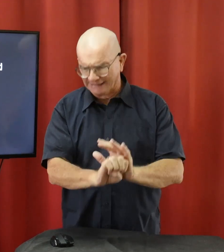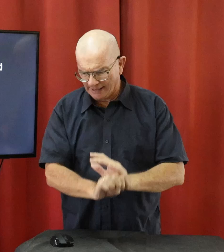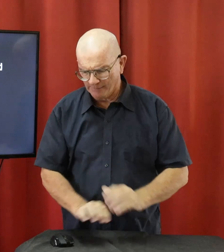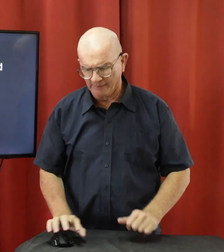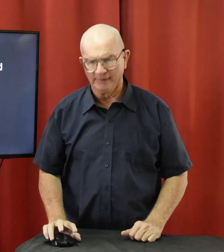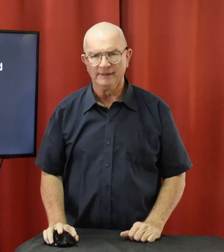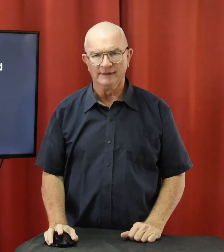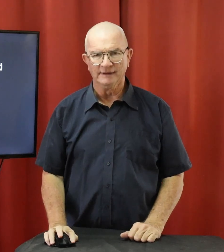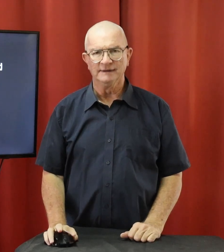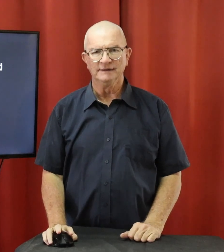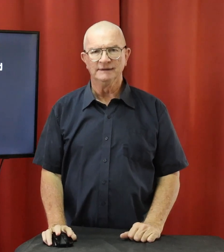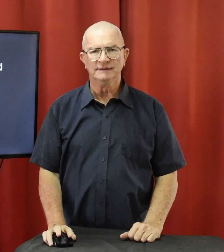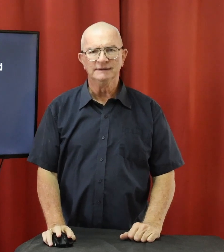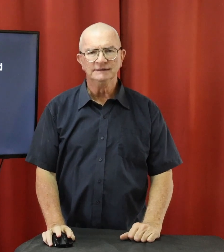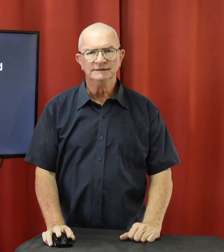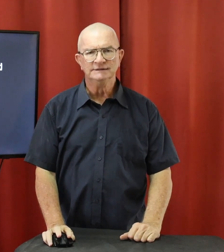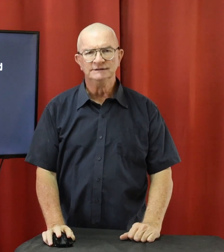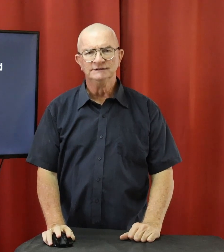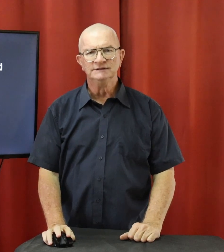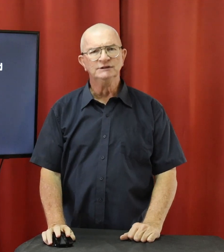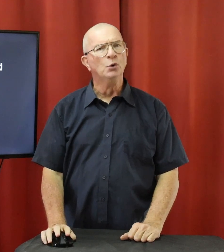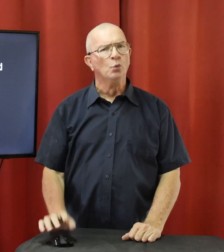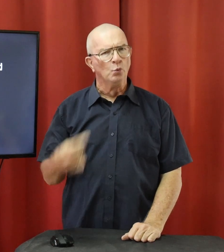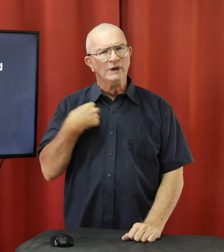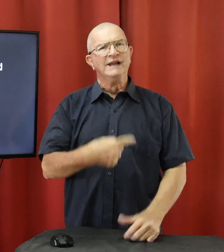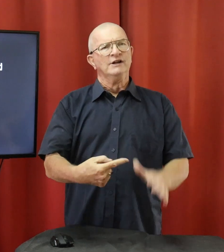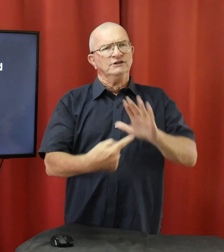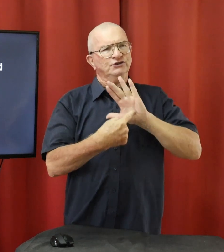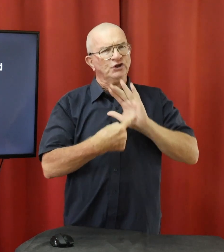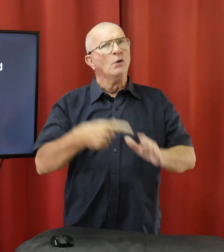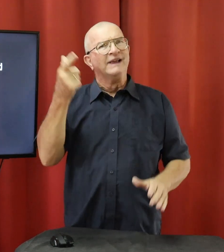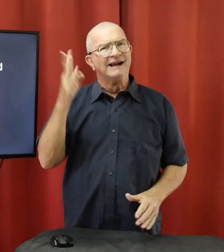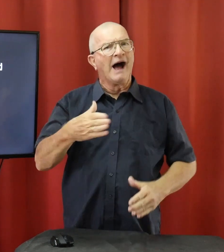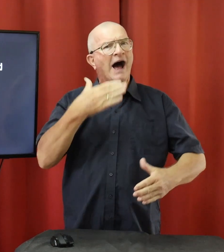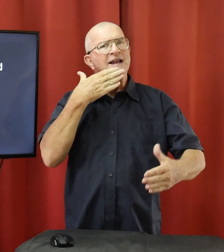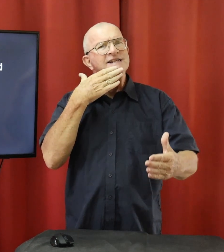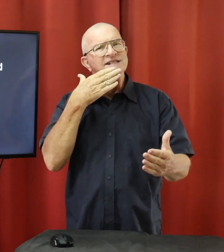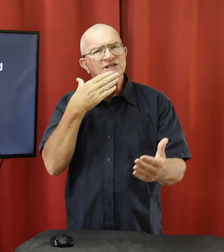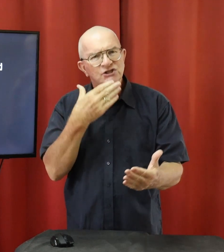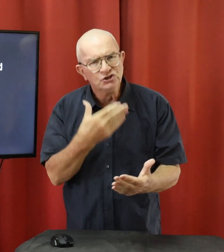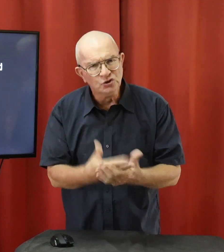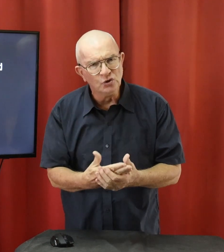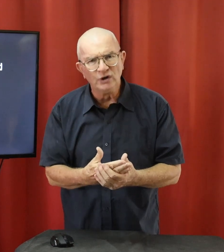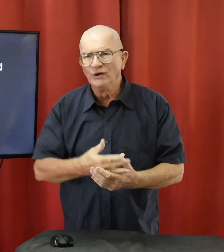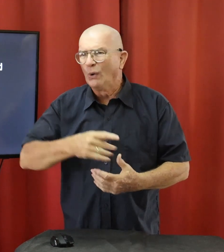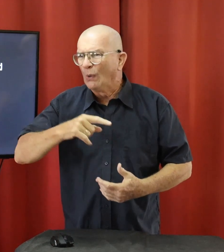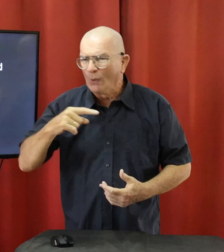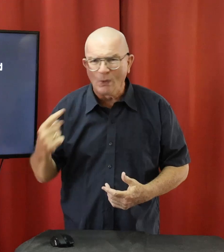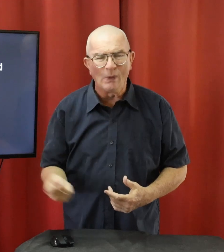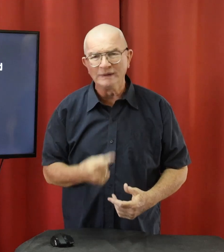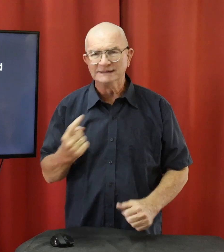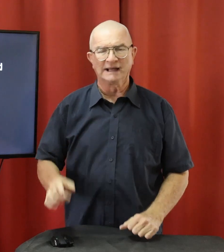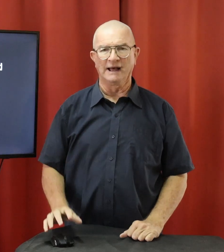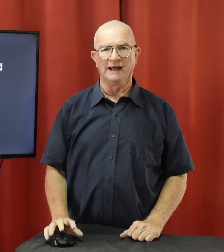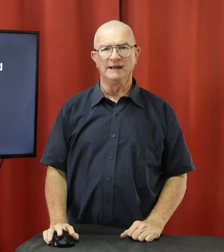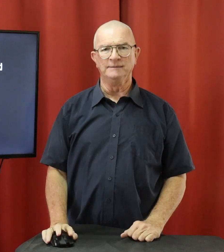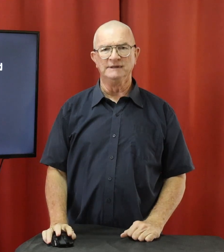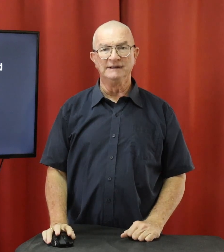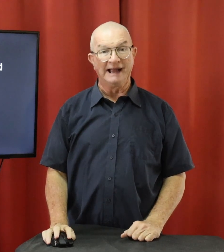That's what we need to be the example of. We need to show God is good all the